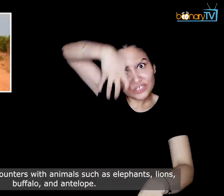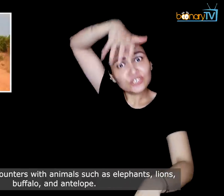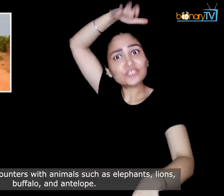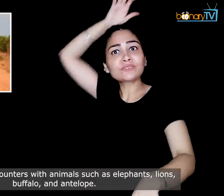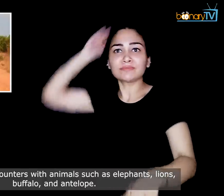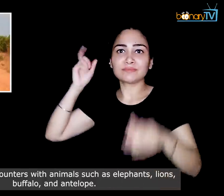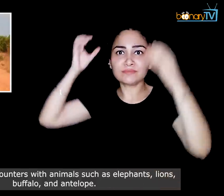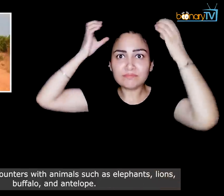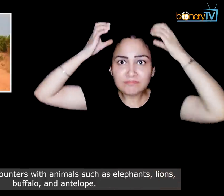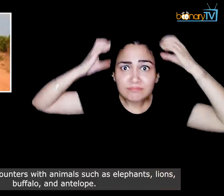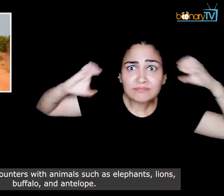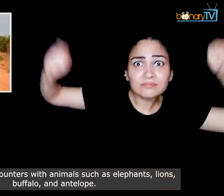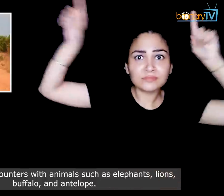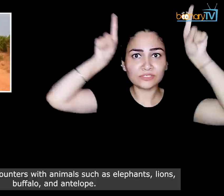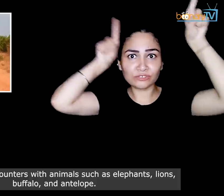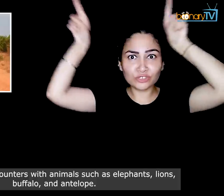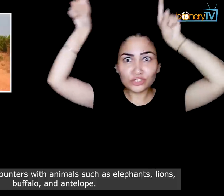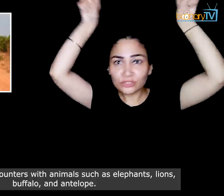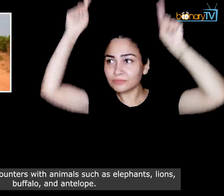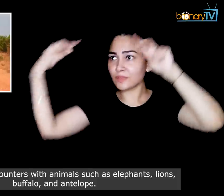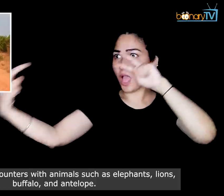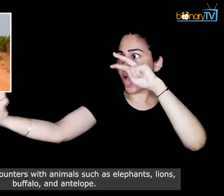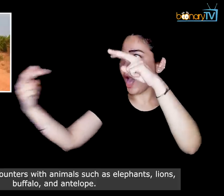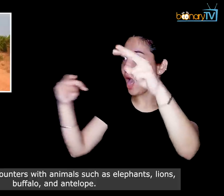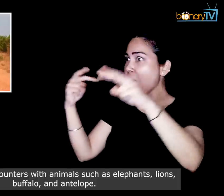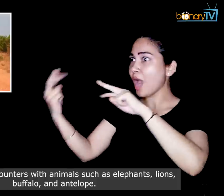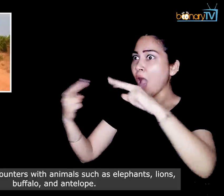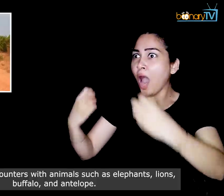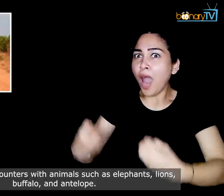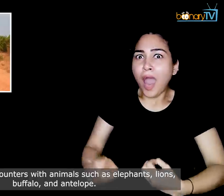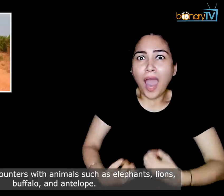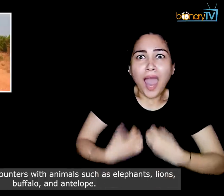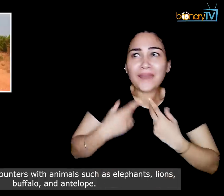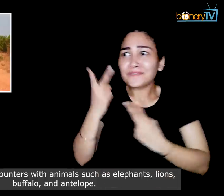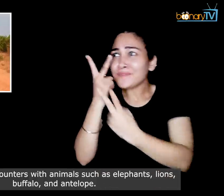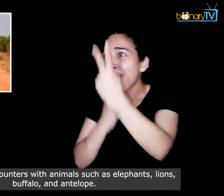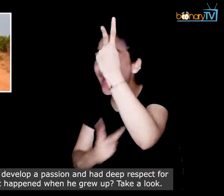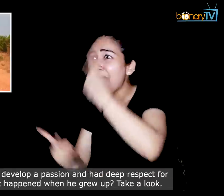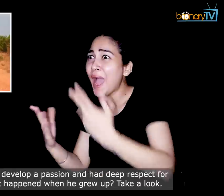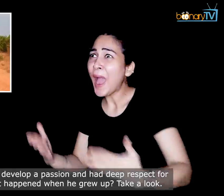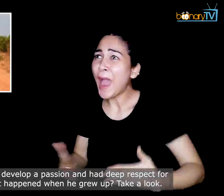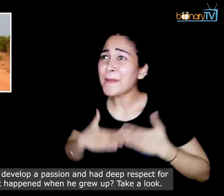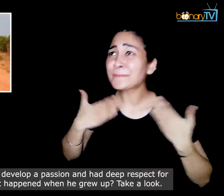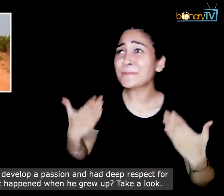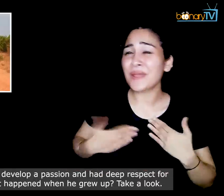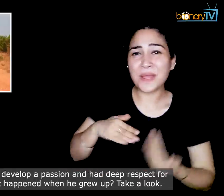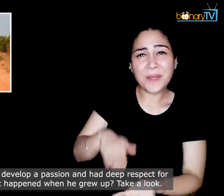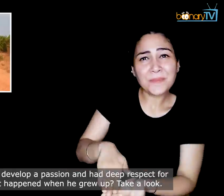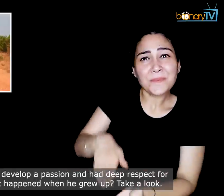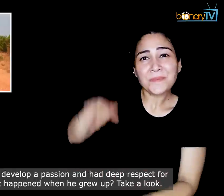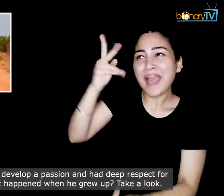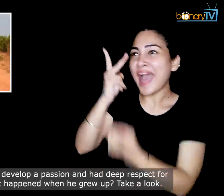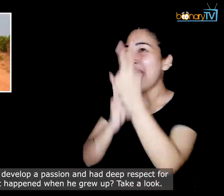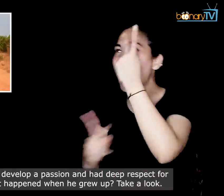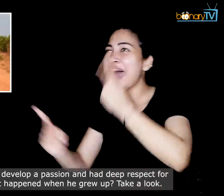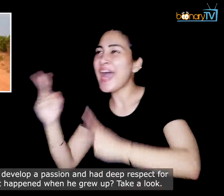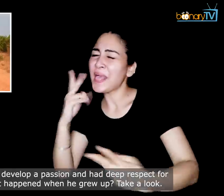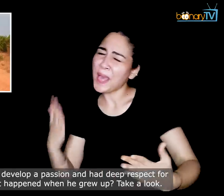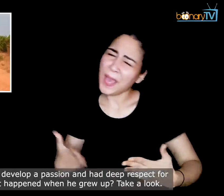lions, buffalo and antelope. So he began to develop a